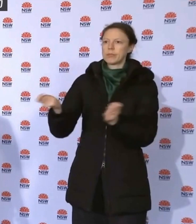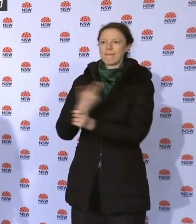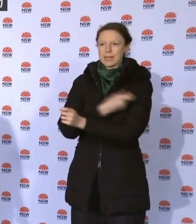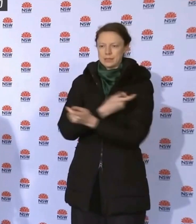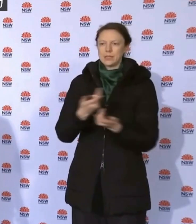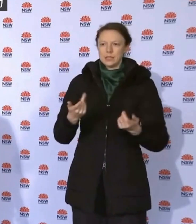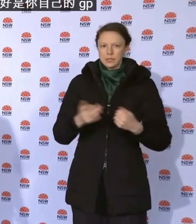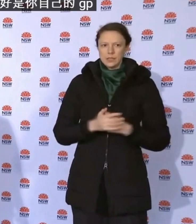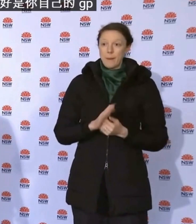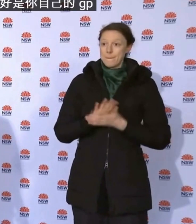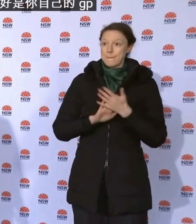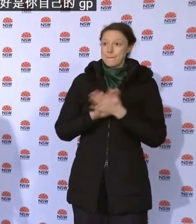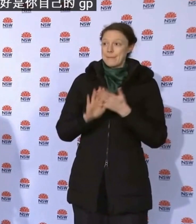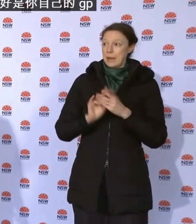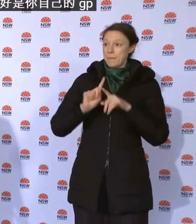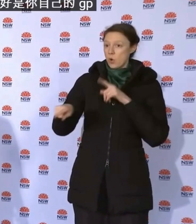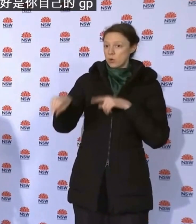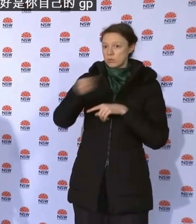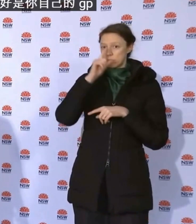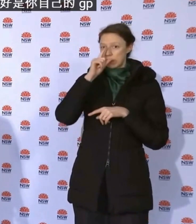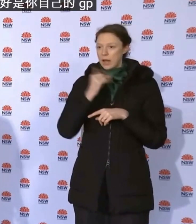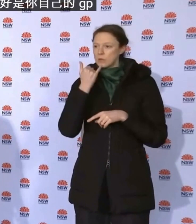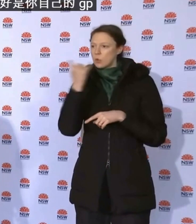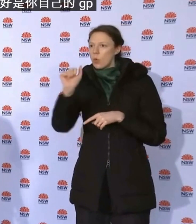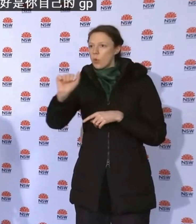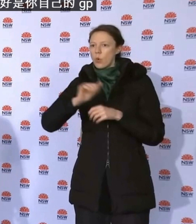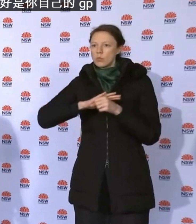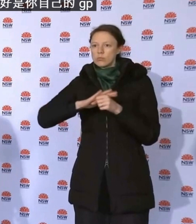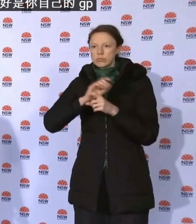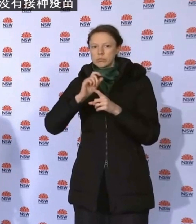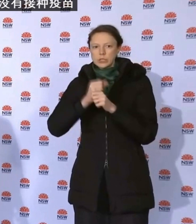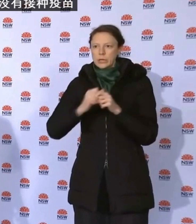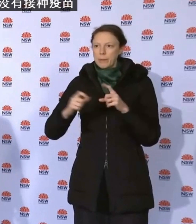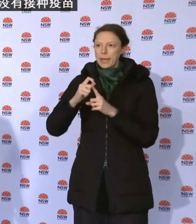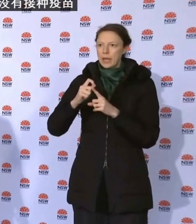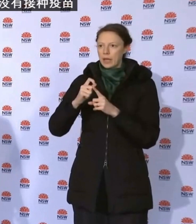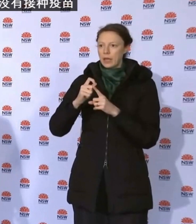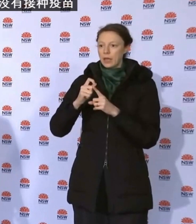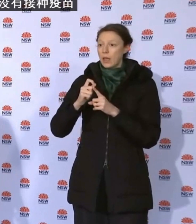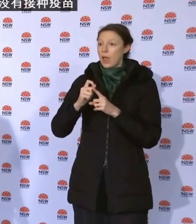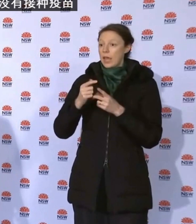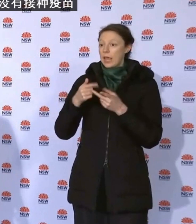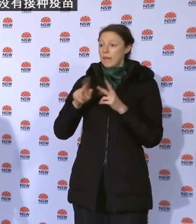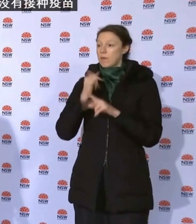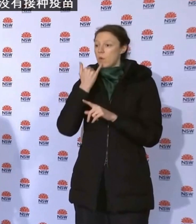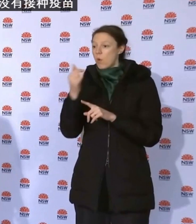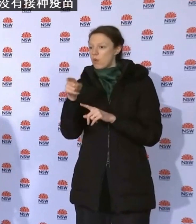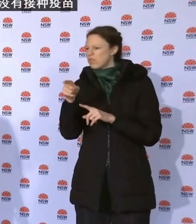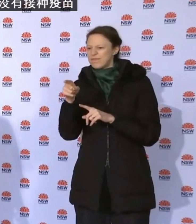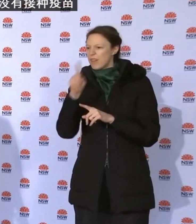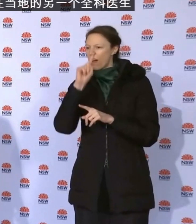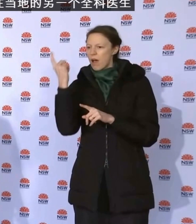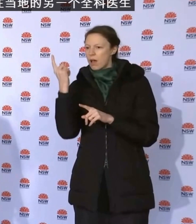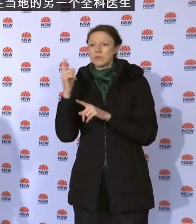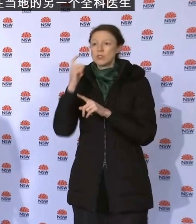the capacity to hopefully ring a GP in your area, preferably your own GP. If your GP is not vaccinating for whatever